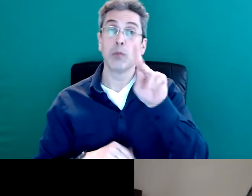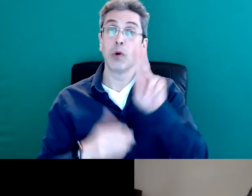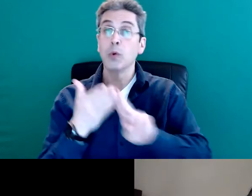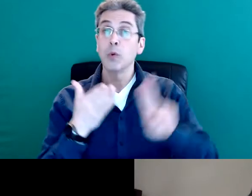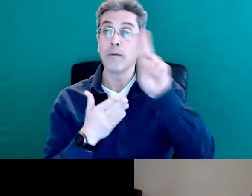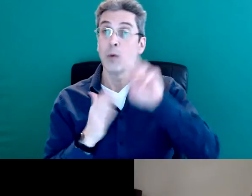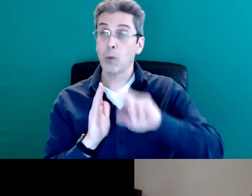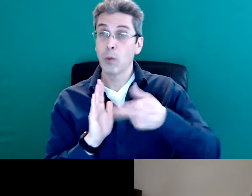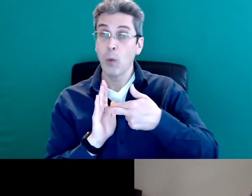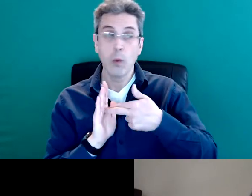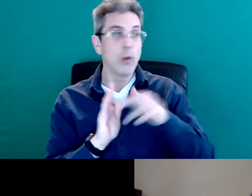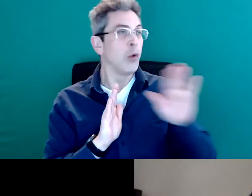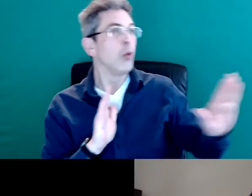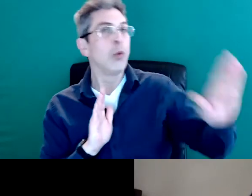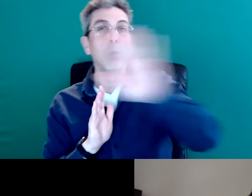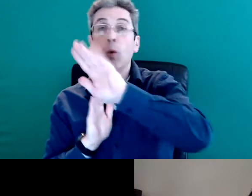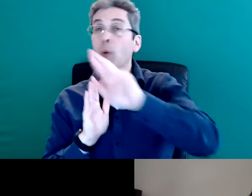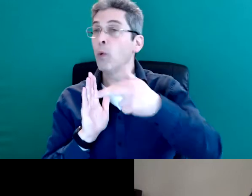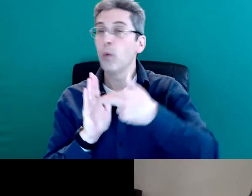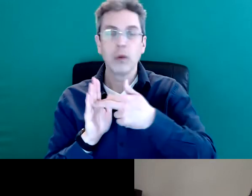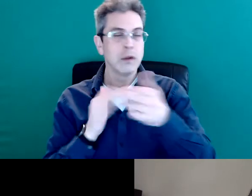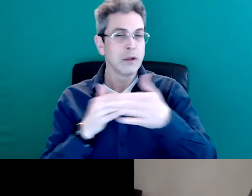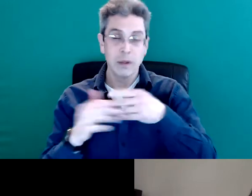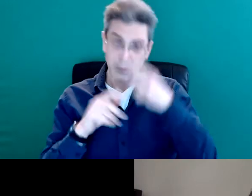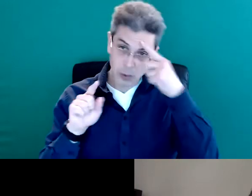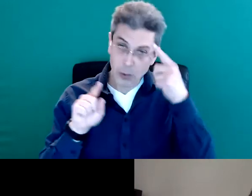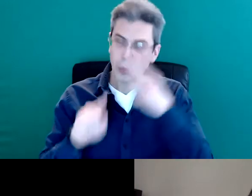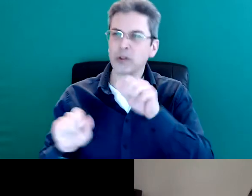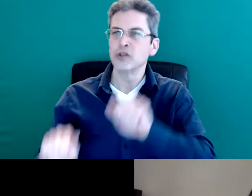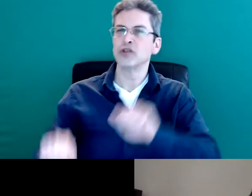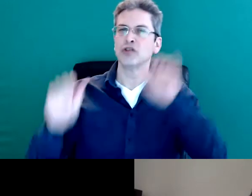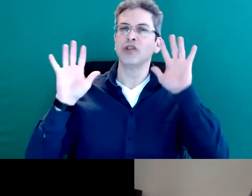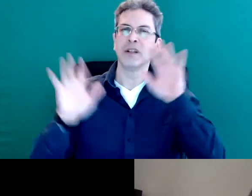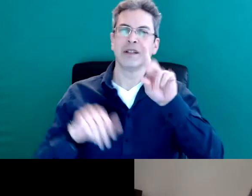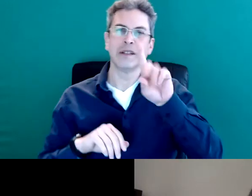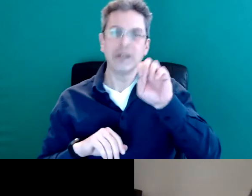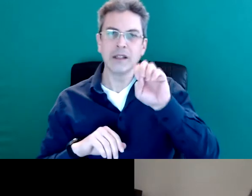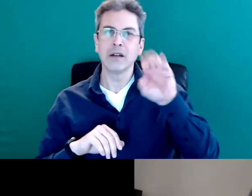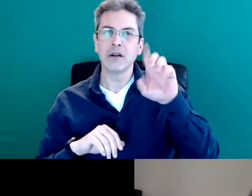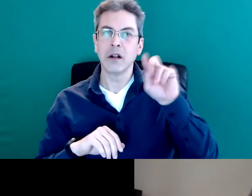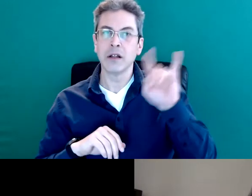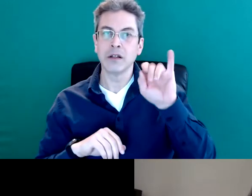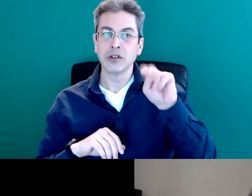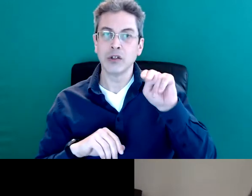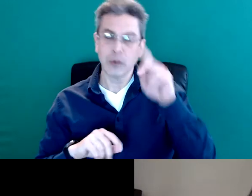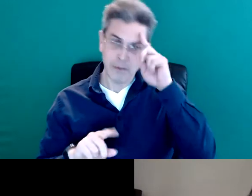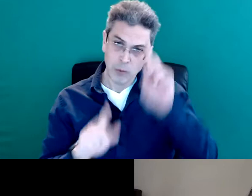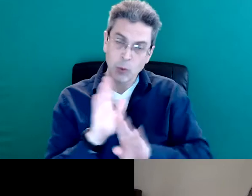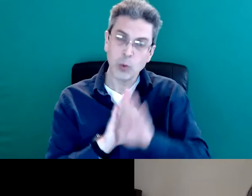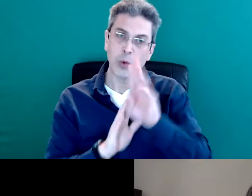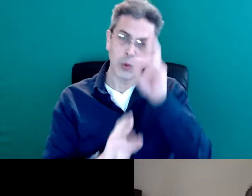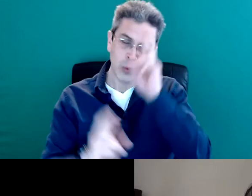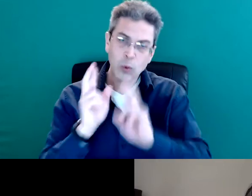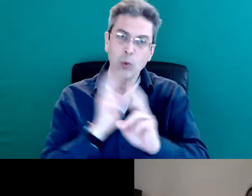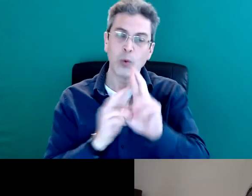are situated, we should be committed to decolonization as we continue to rebuild and renew our respectful relationships between Indigenous